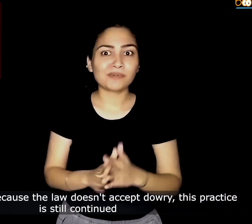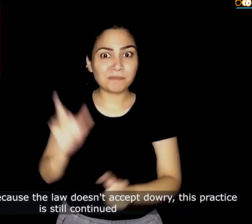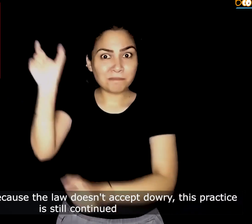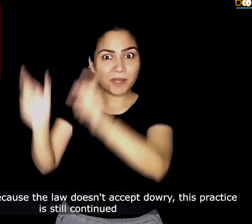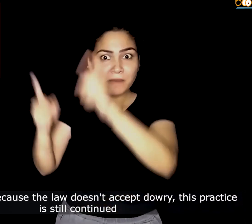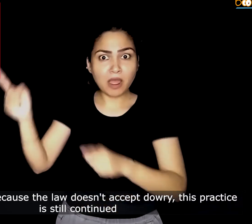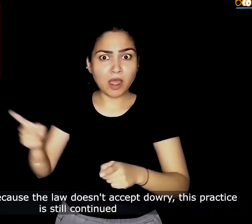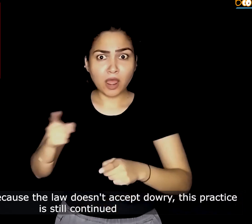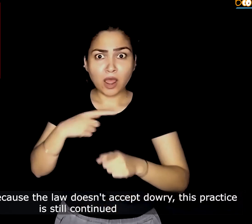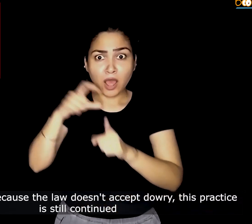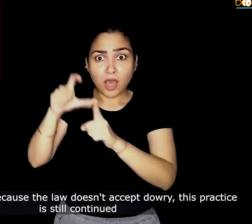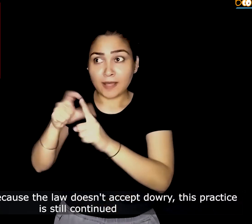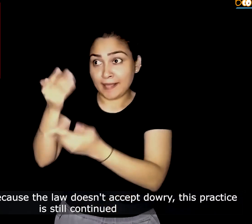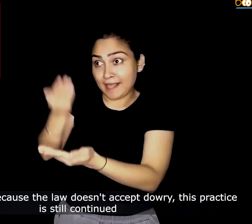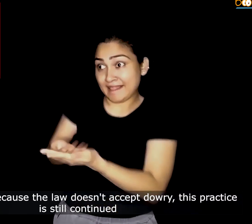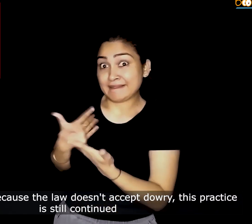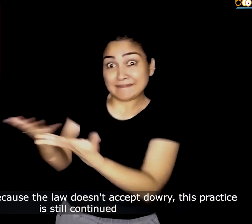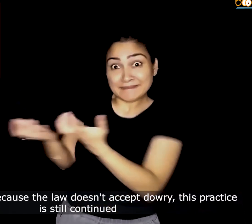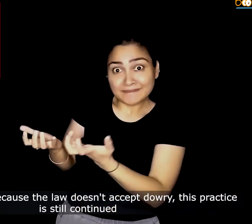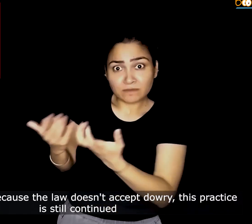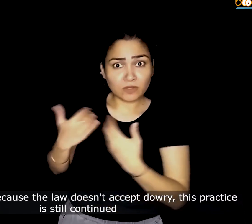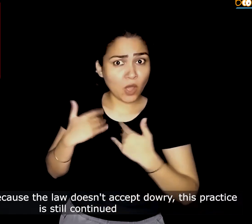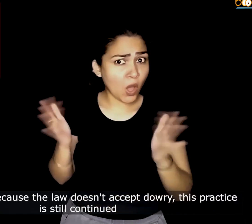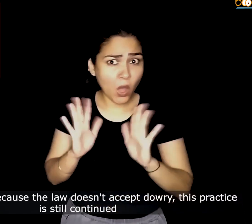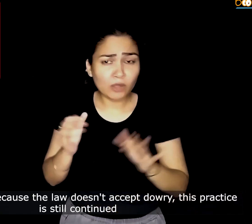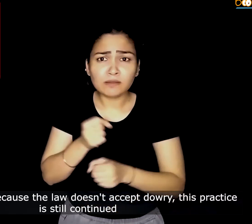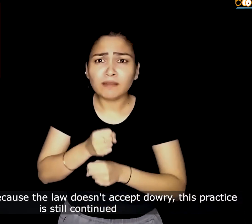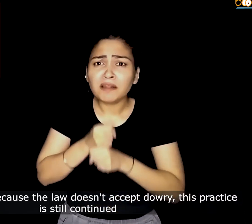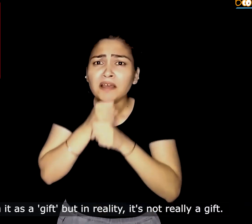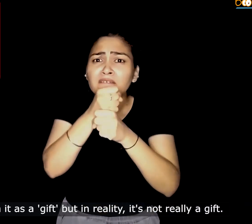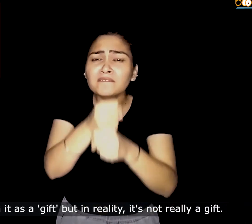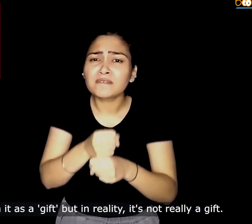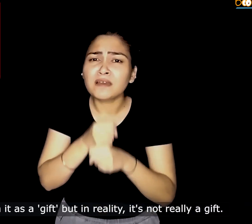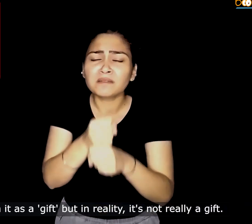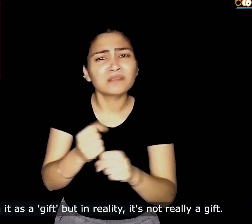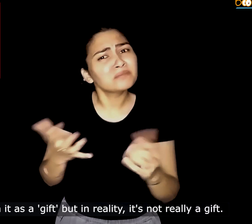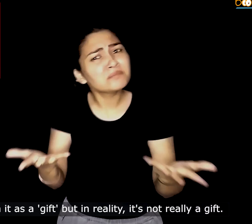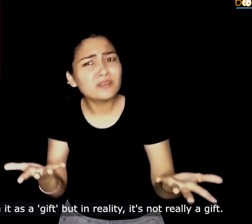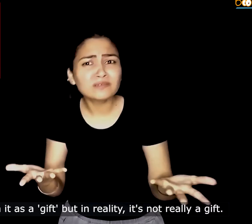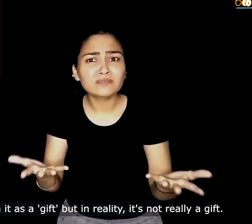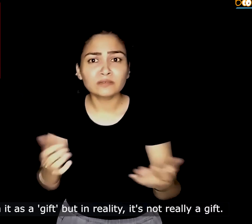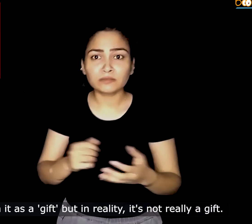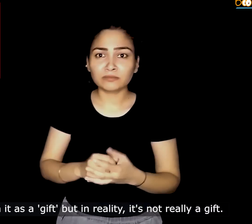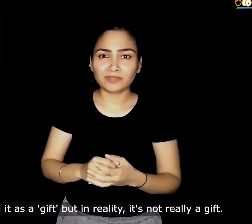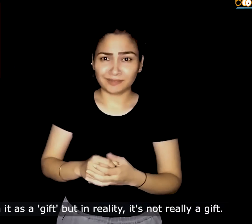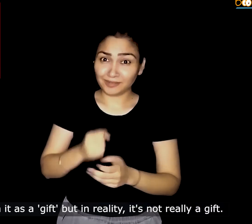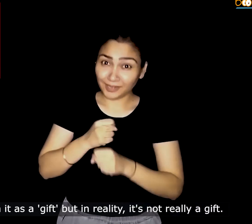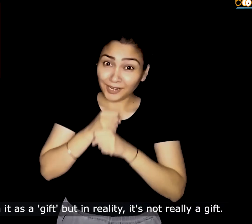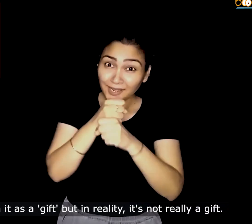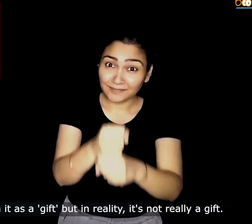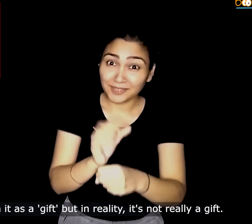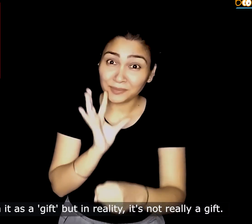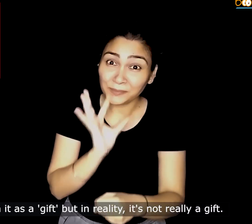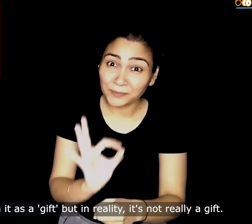accept dowry this practice is still continued and they term it as a gift but in reality